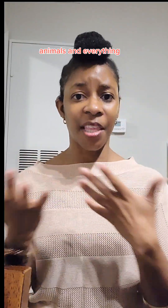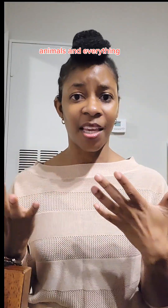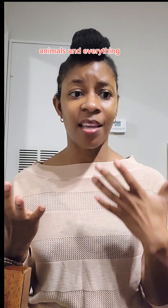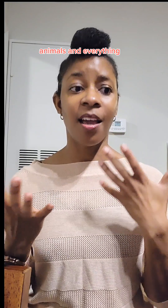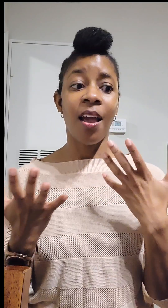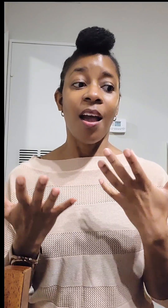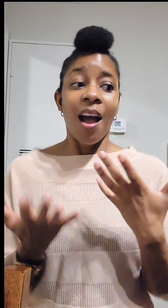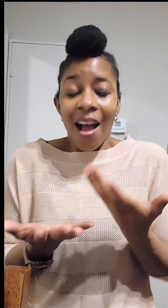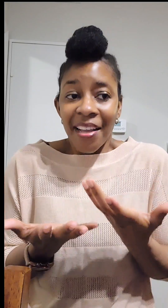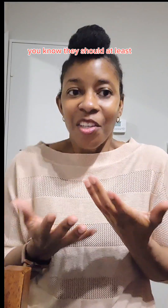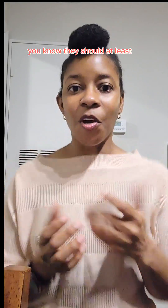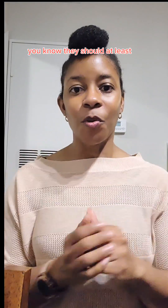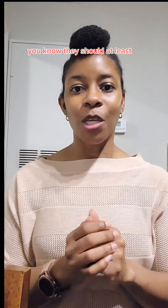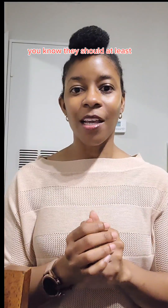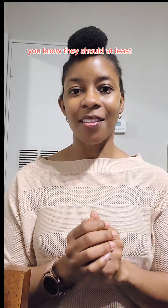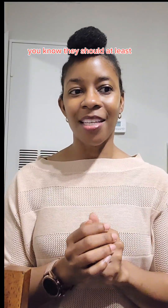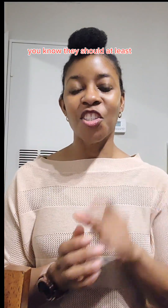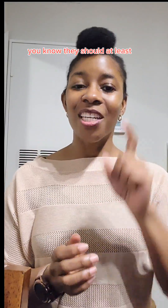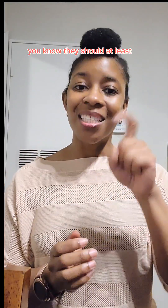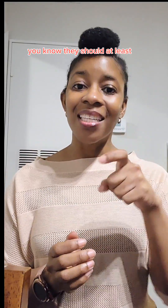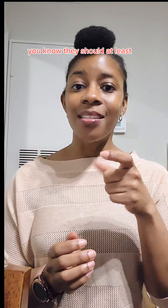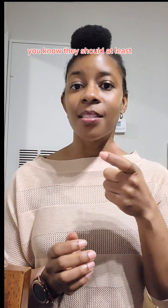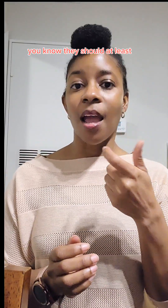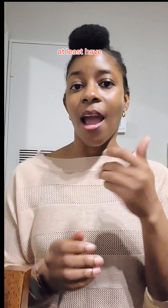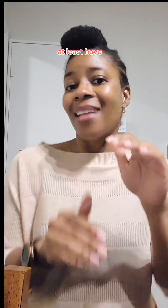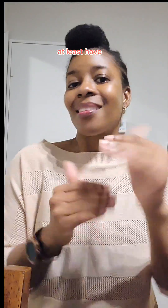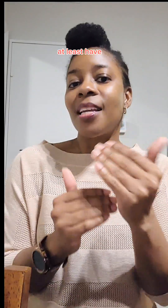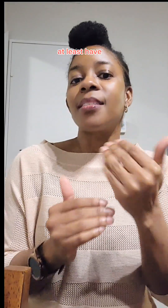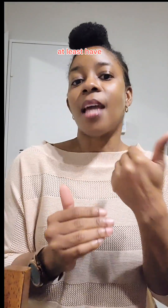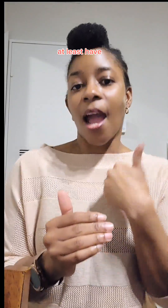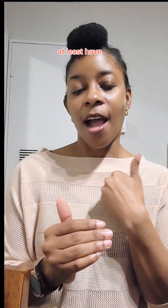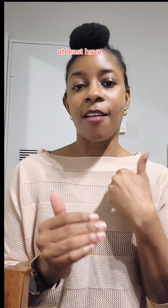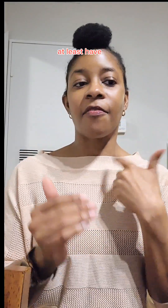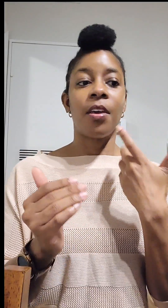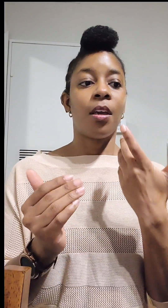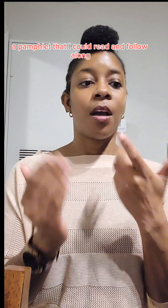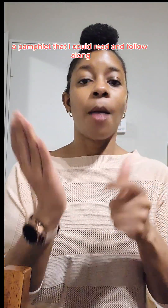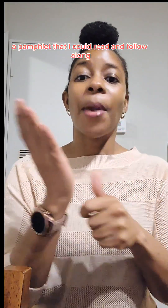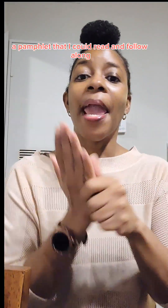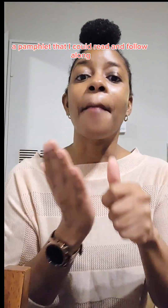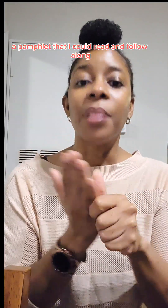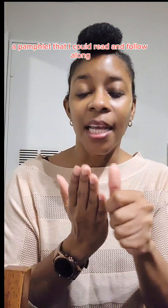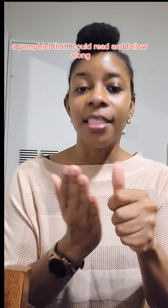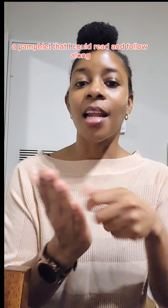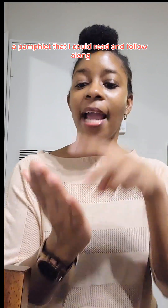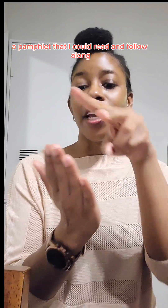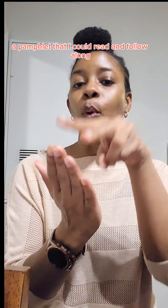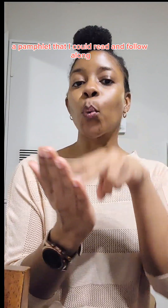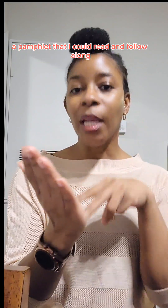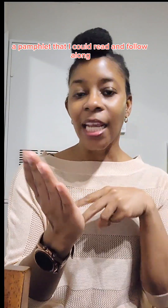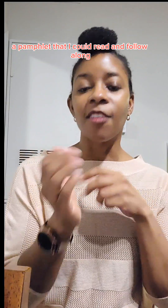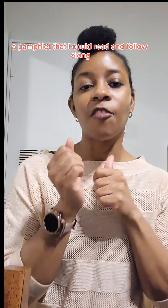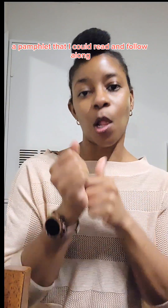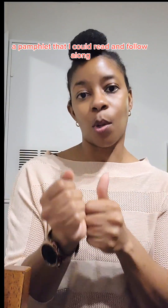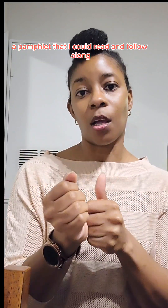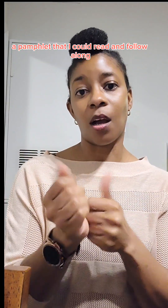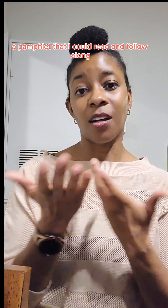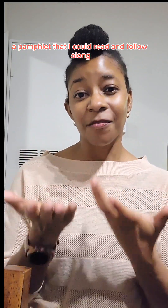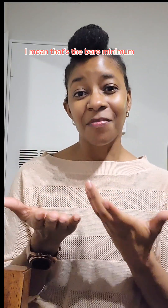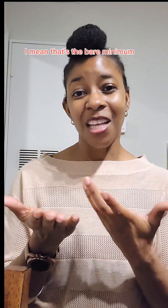everything, you know, they should at least have a pamphlet that I could read and follow along. I